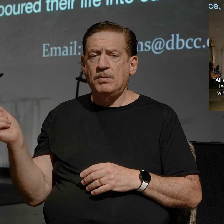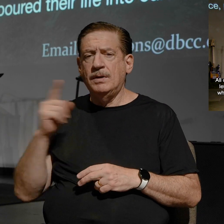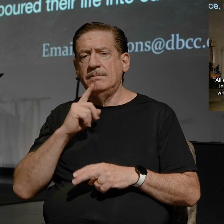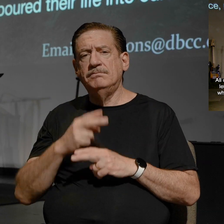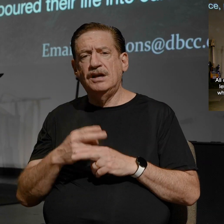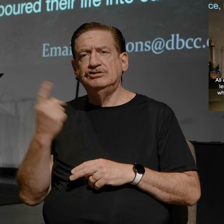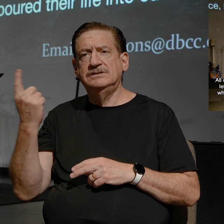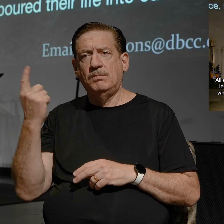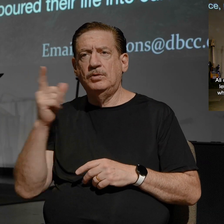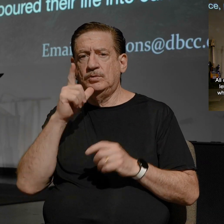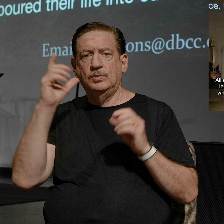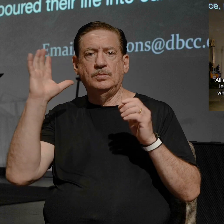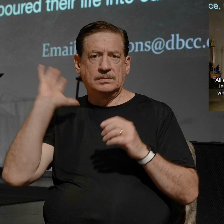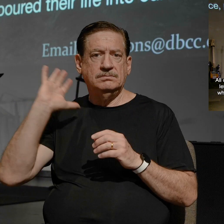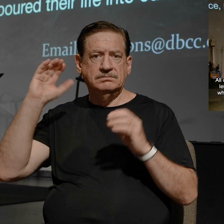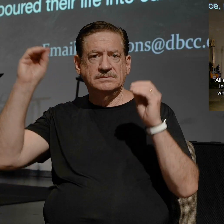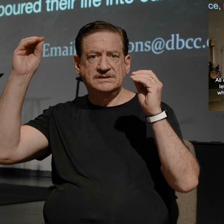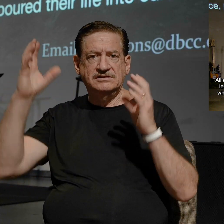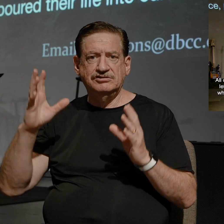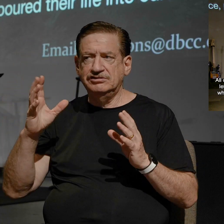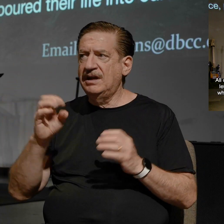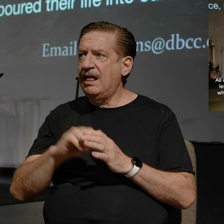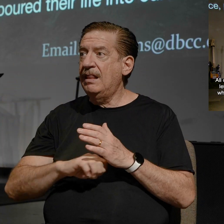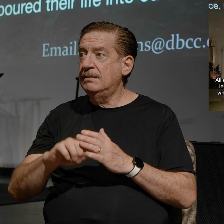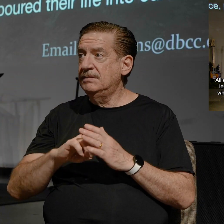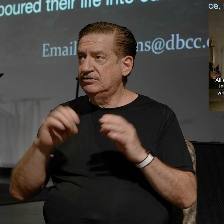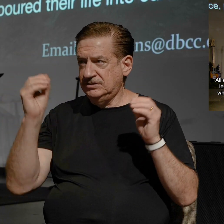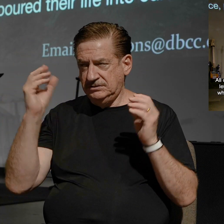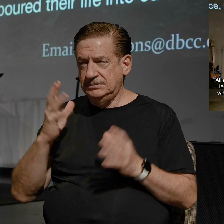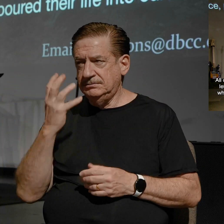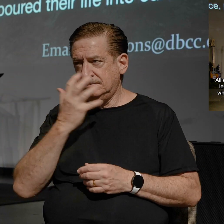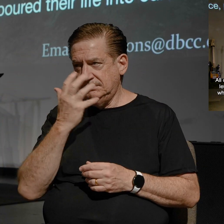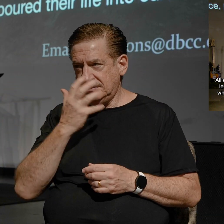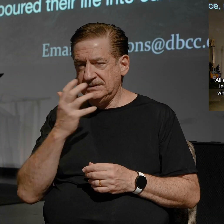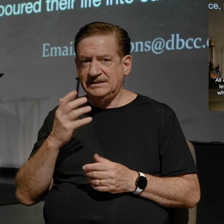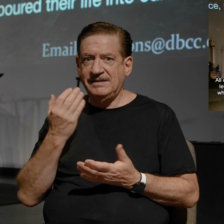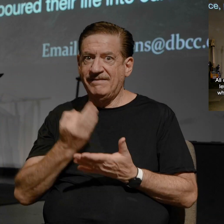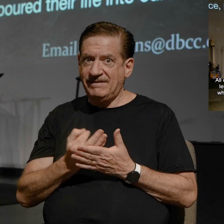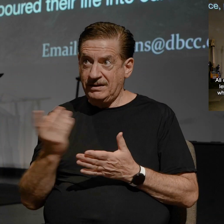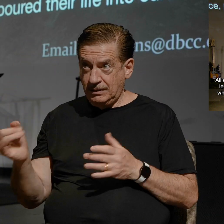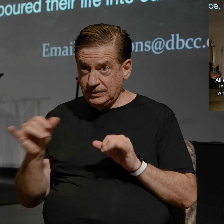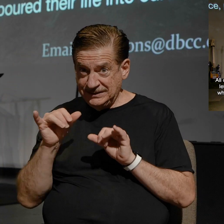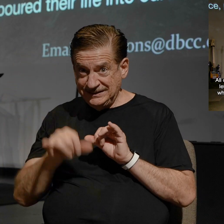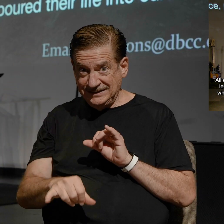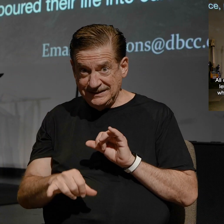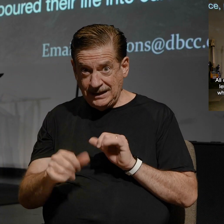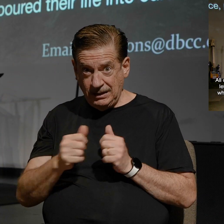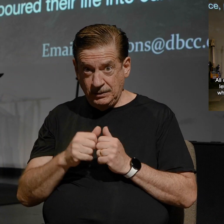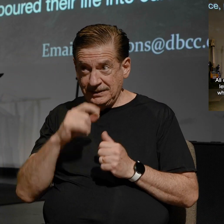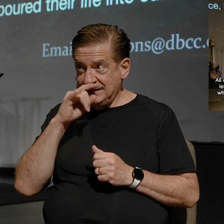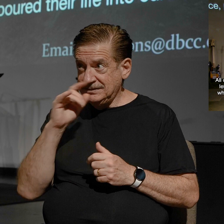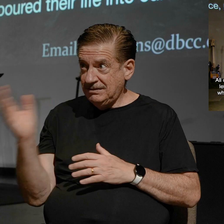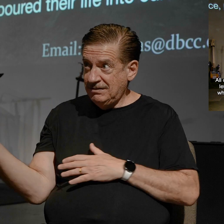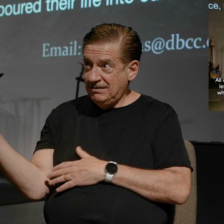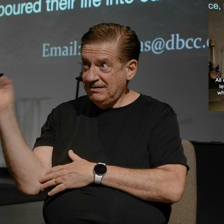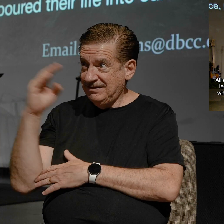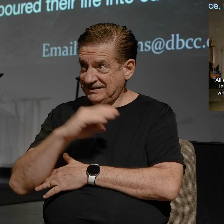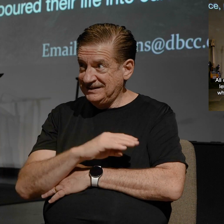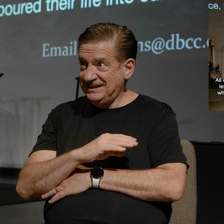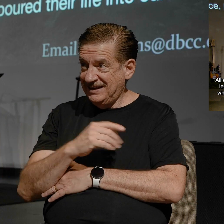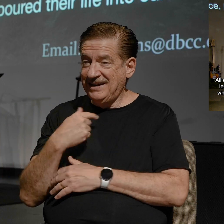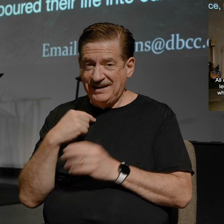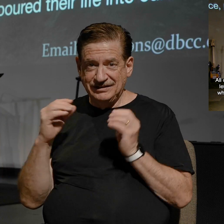that was probably a teacher. Elementary teachers are amazing. The fact that they would stay with kids all day long. That's why I